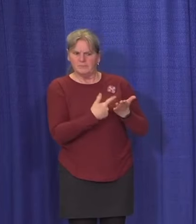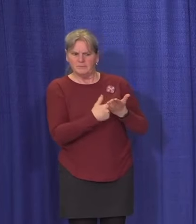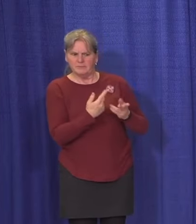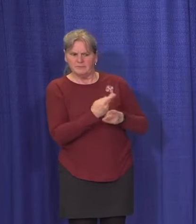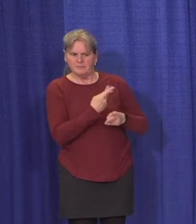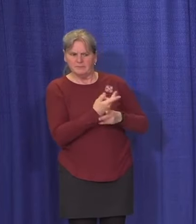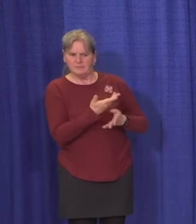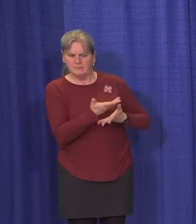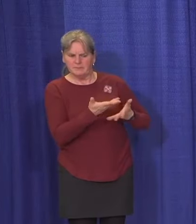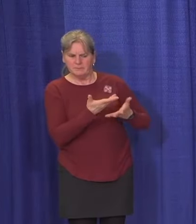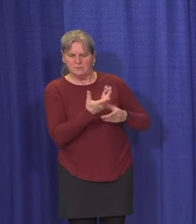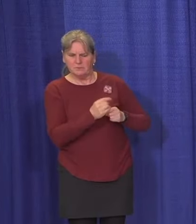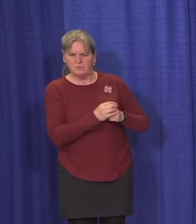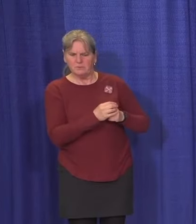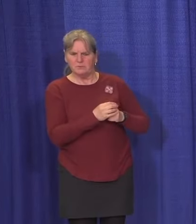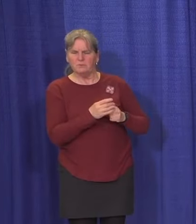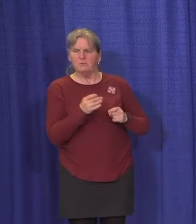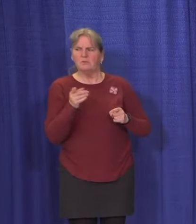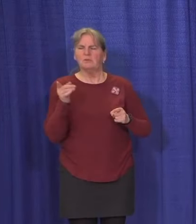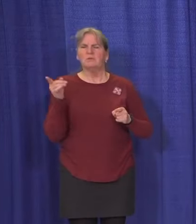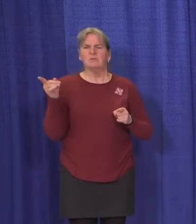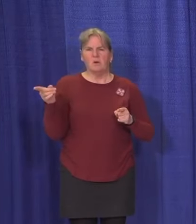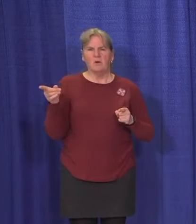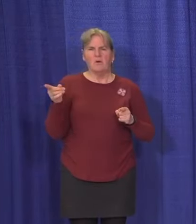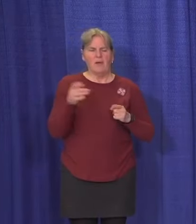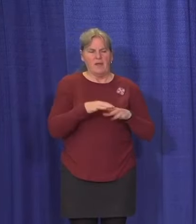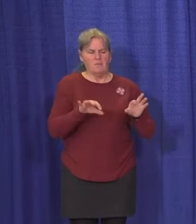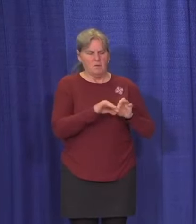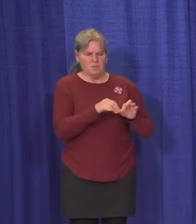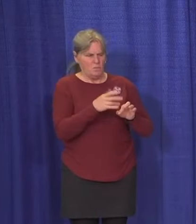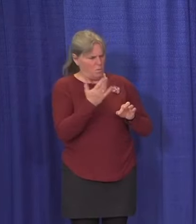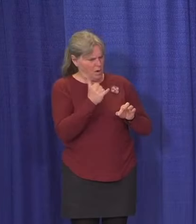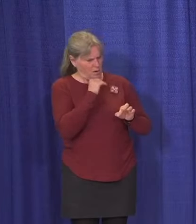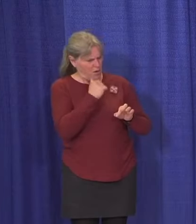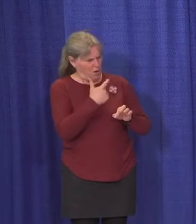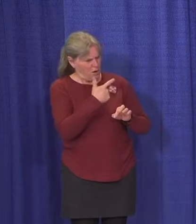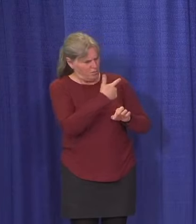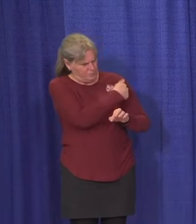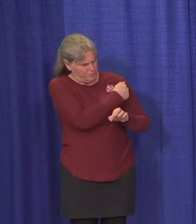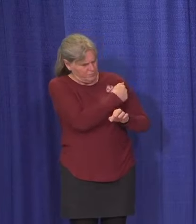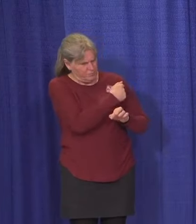was describing, that, you know, those questions and concerns can be addressed in conversations.